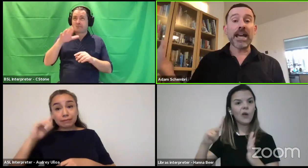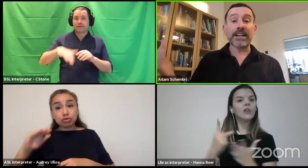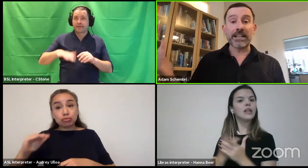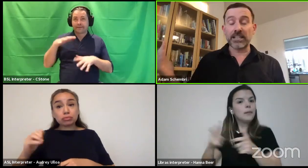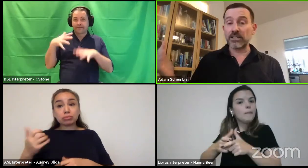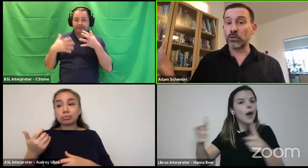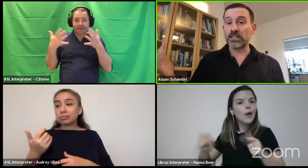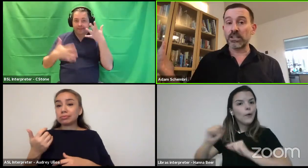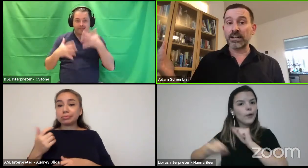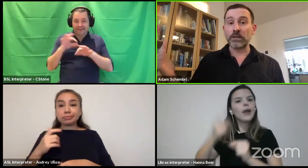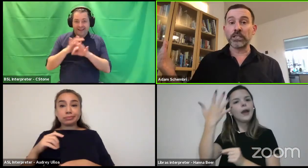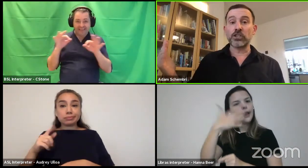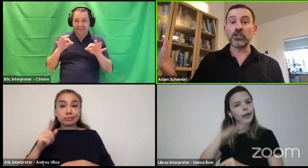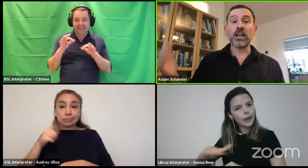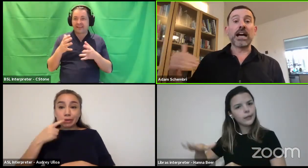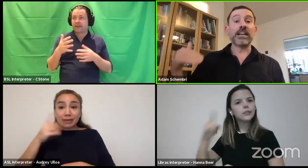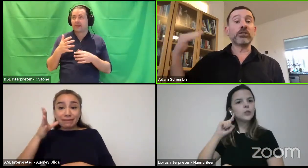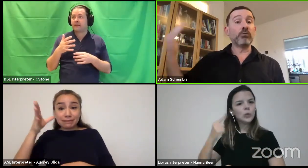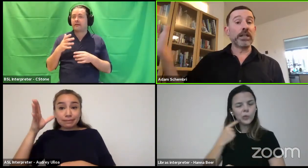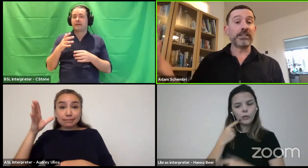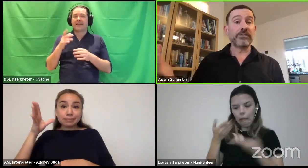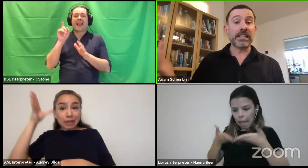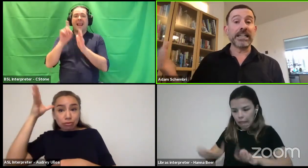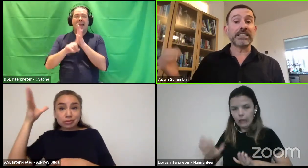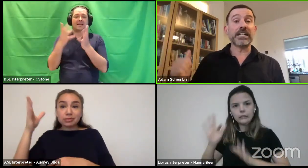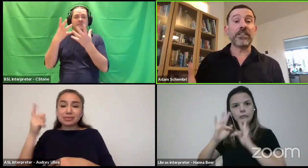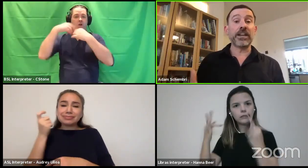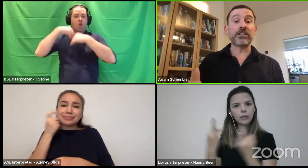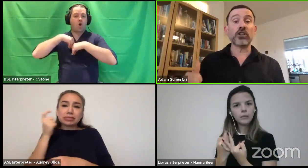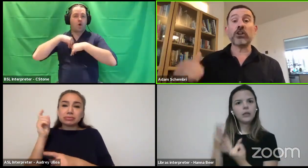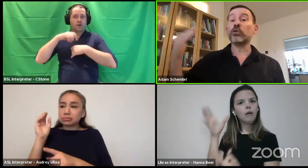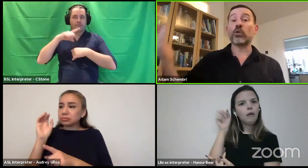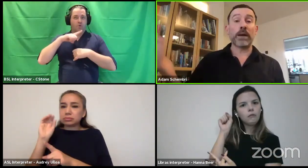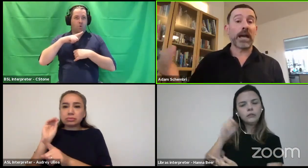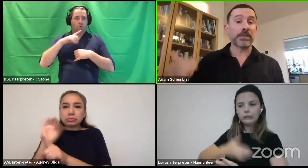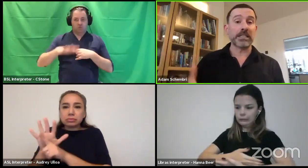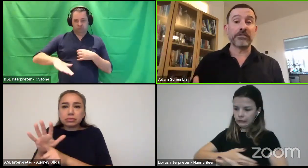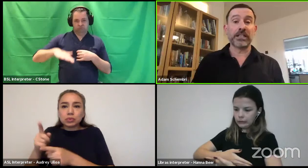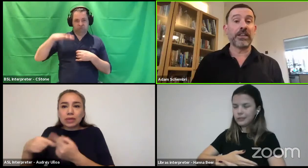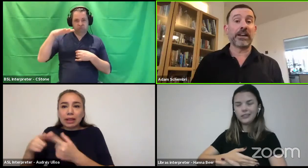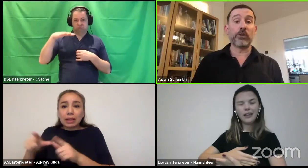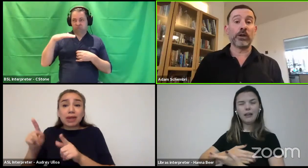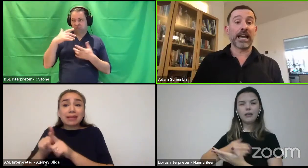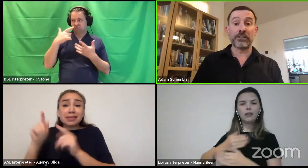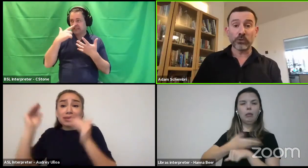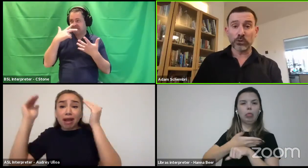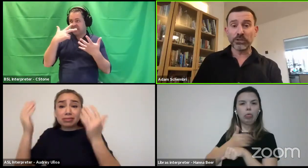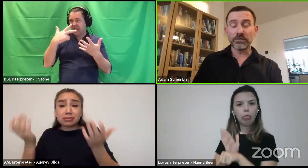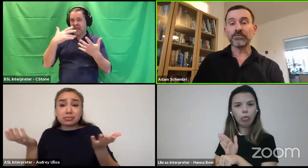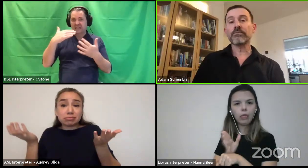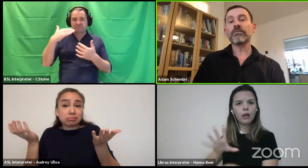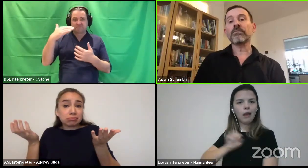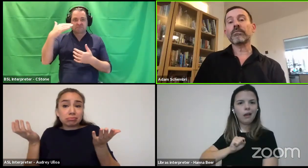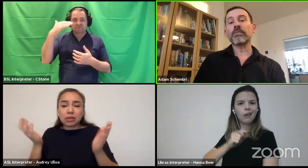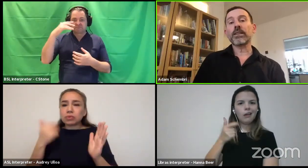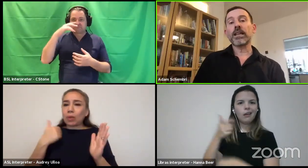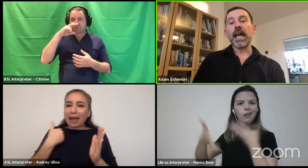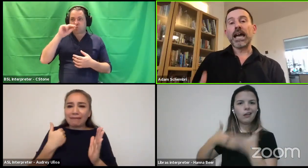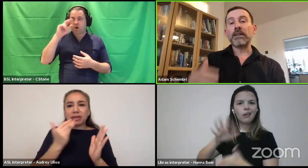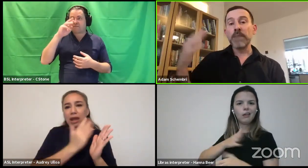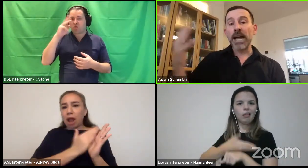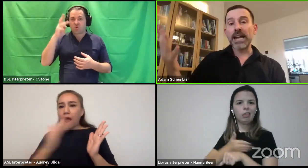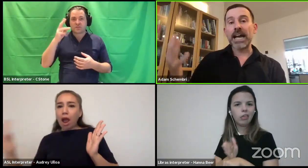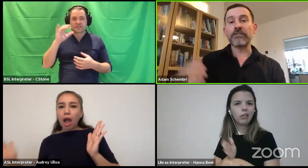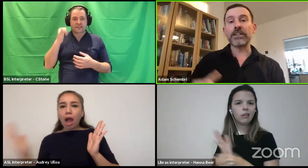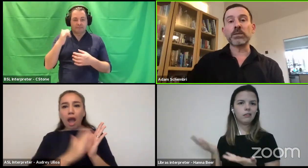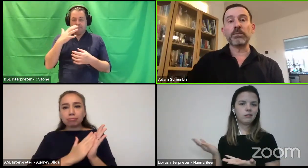not had access to a sign language until relatively late in their childhood, or perhaps even in their early adulthood,